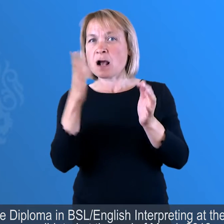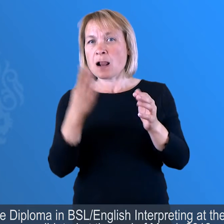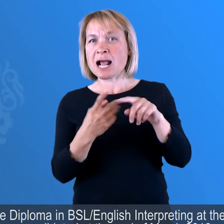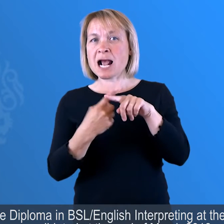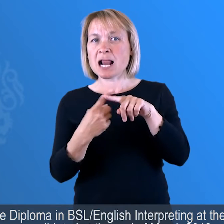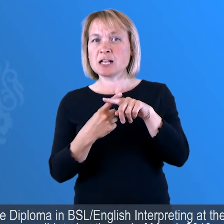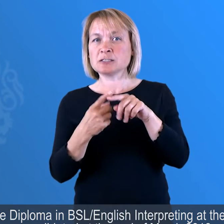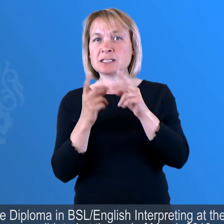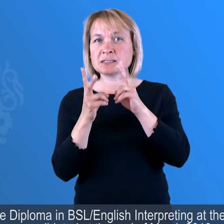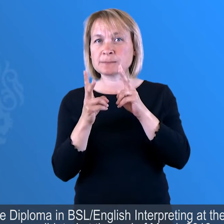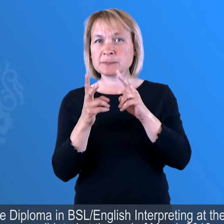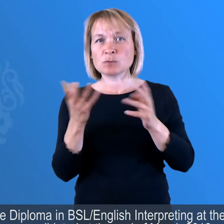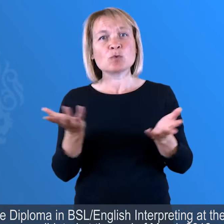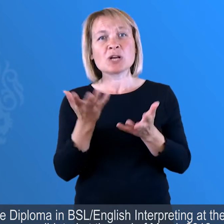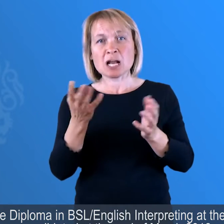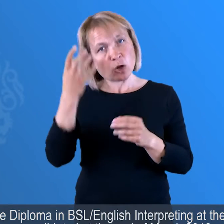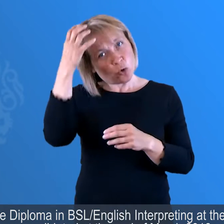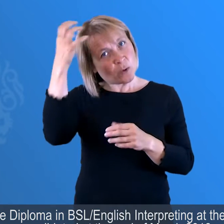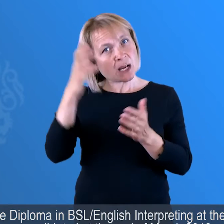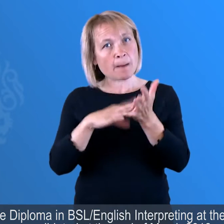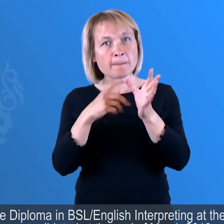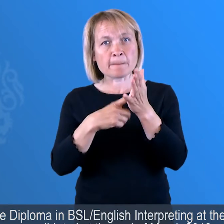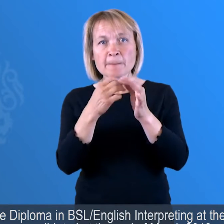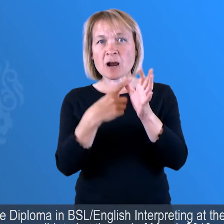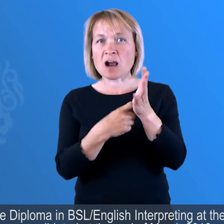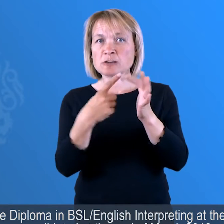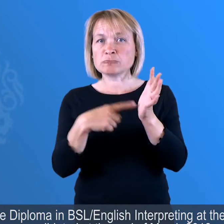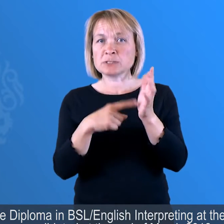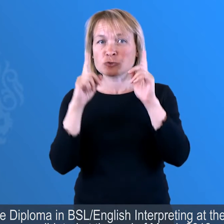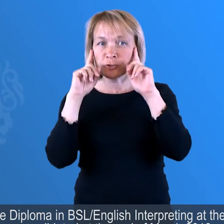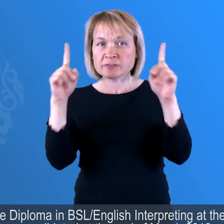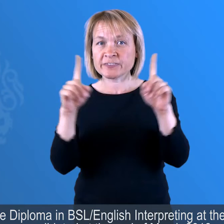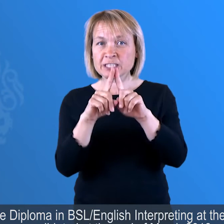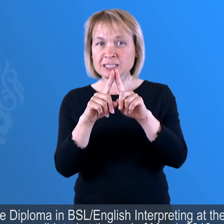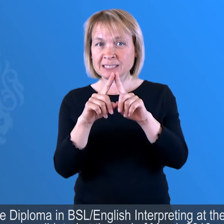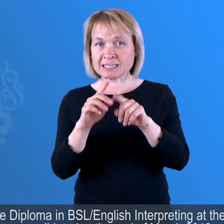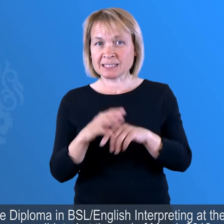MSc/postgraduate diploma in BSL English Interpreting at the Queen